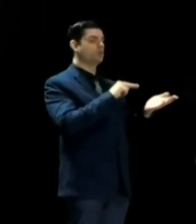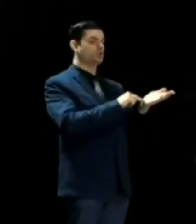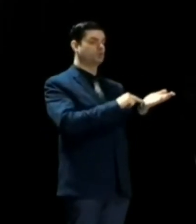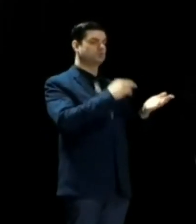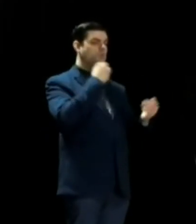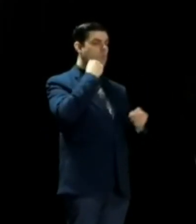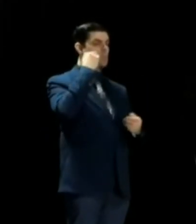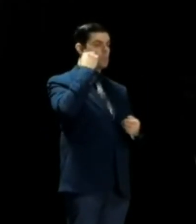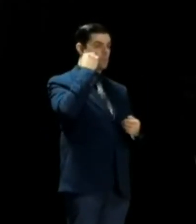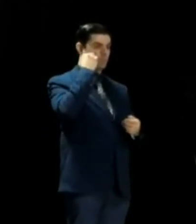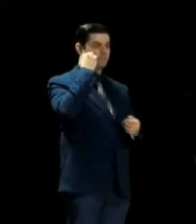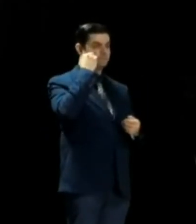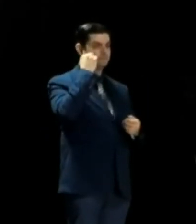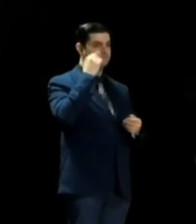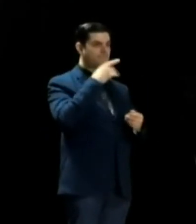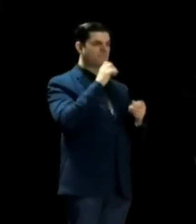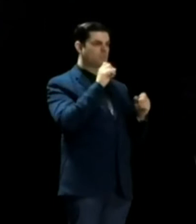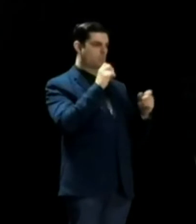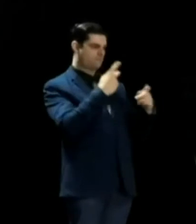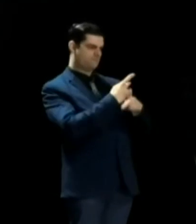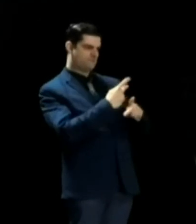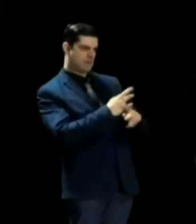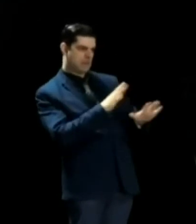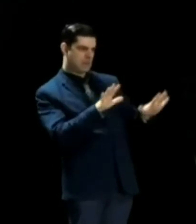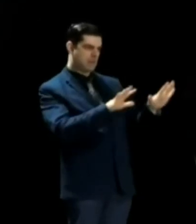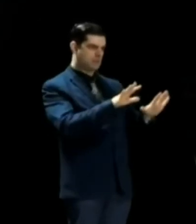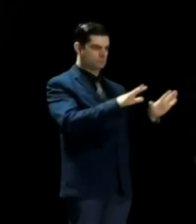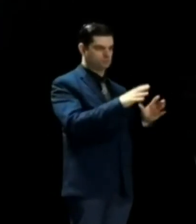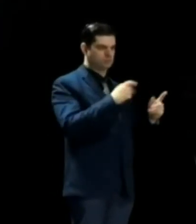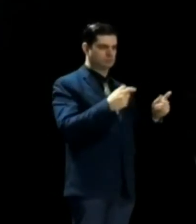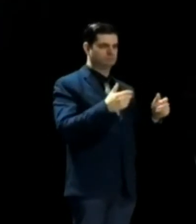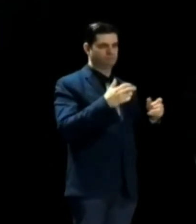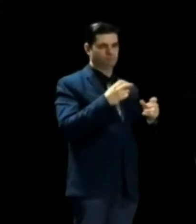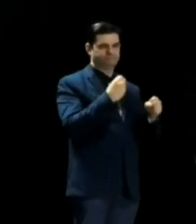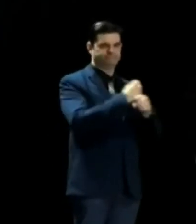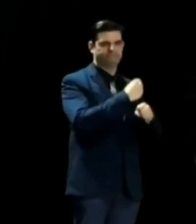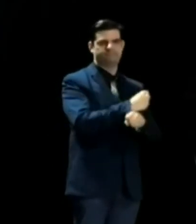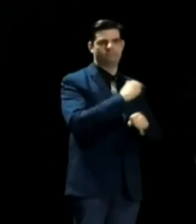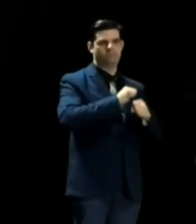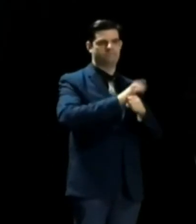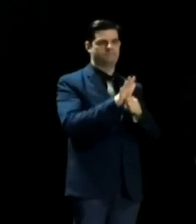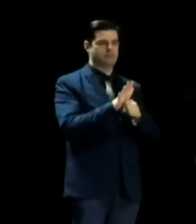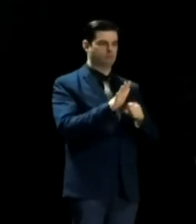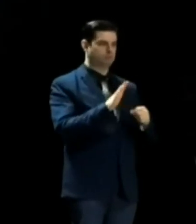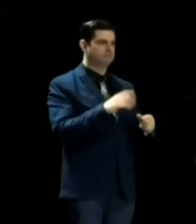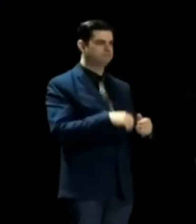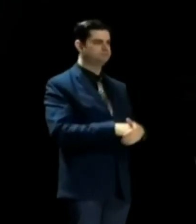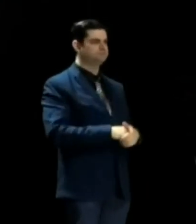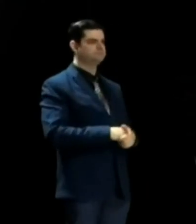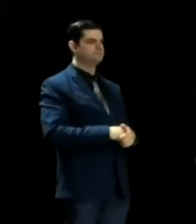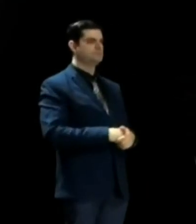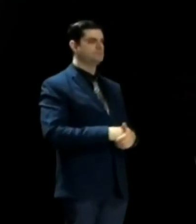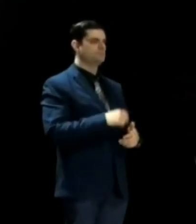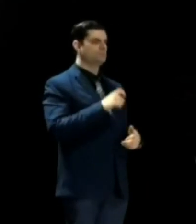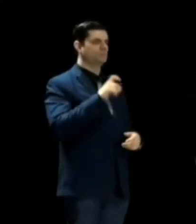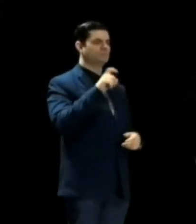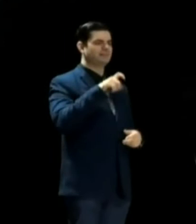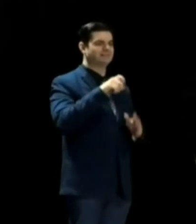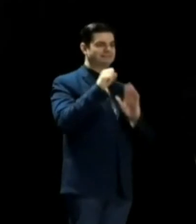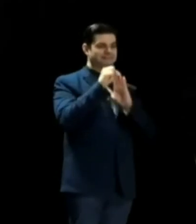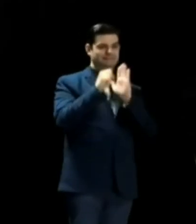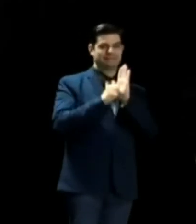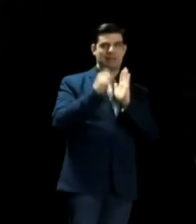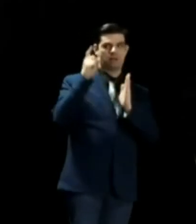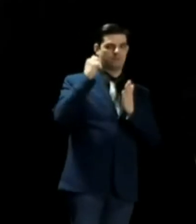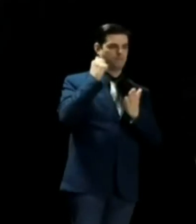State. Any proactive approaches we want to do, we need state approval in related to those. Has the state approved